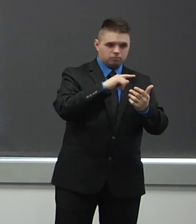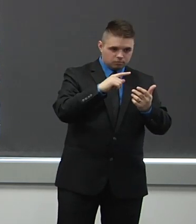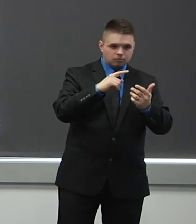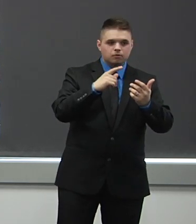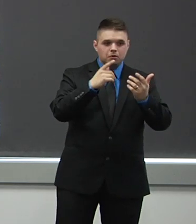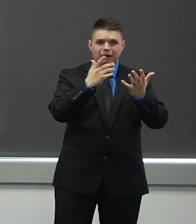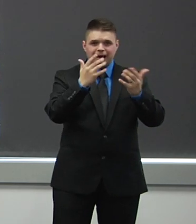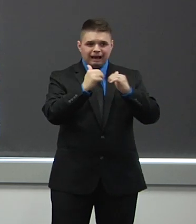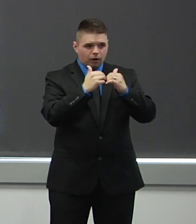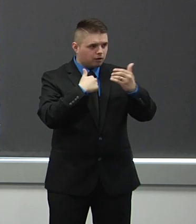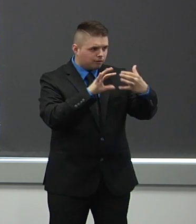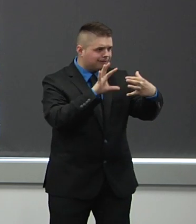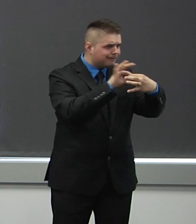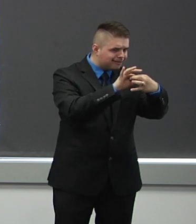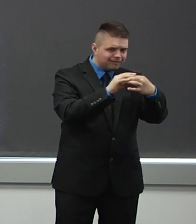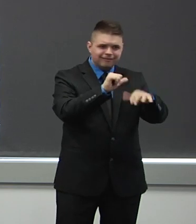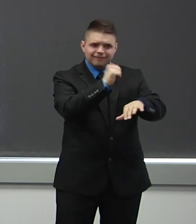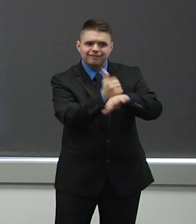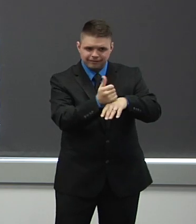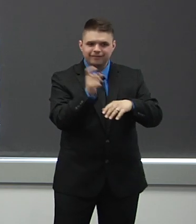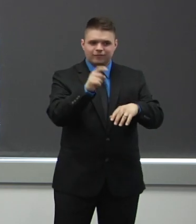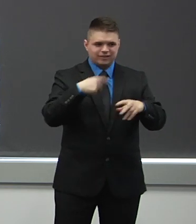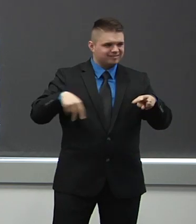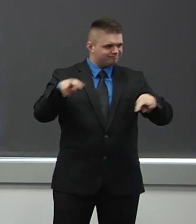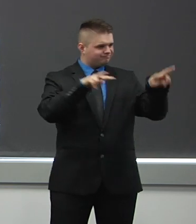be places in Oregon where we need to look at it differently.